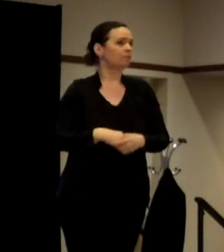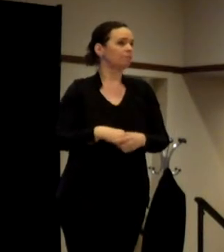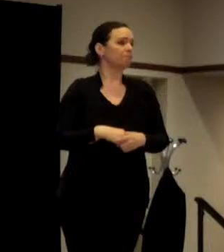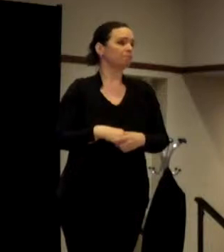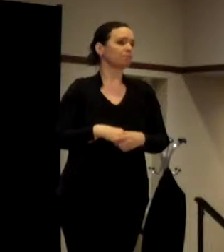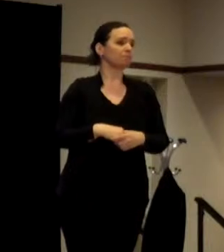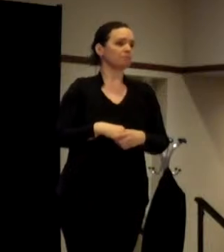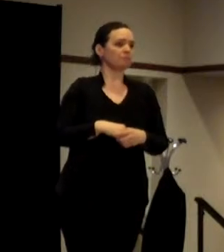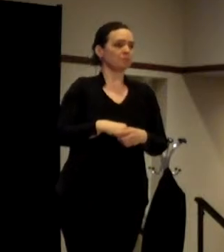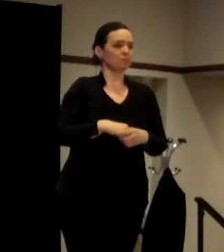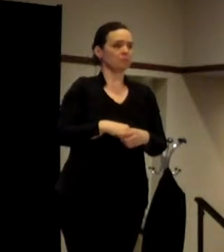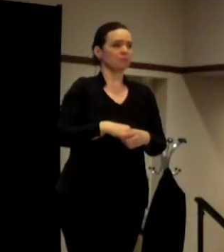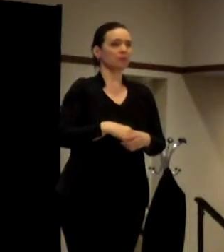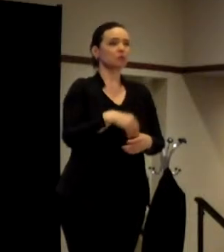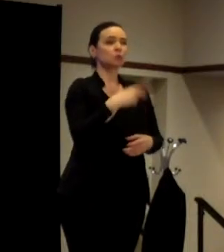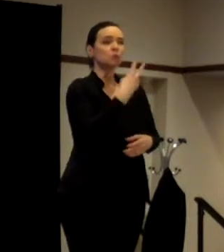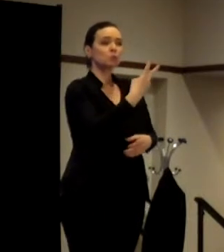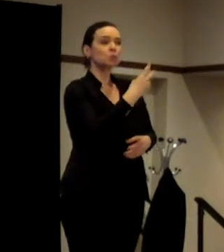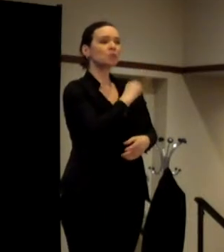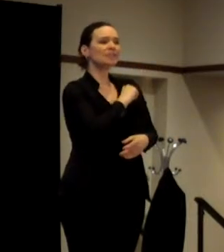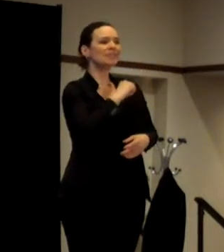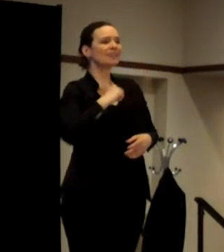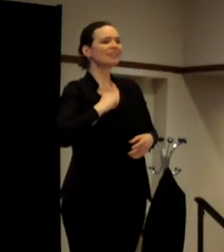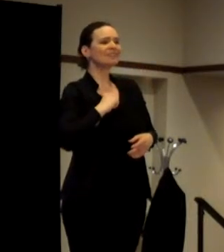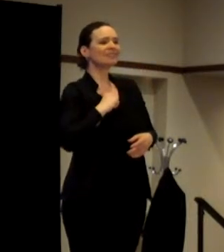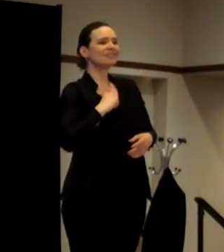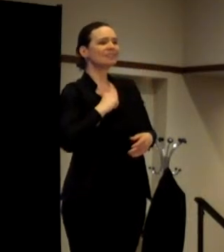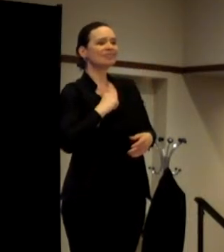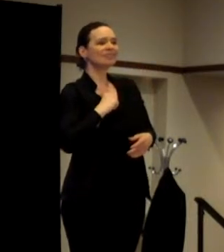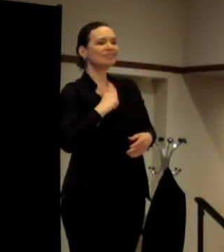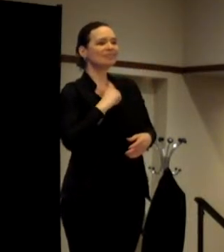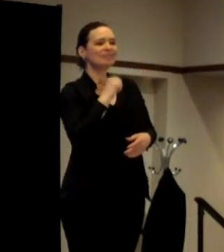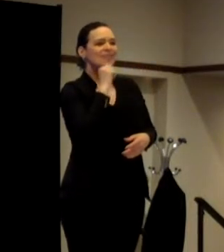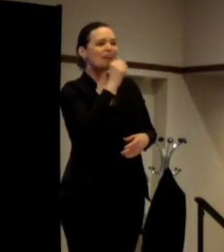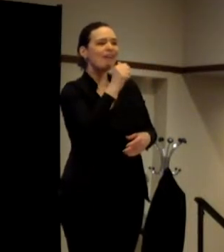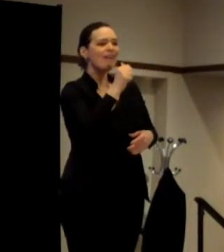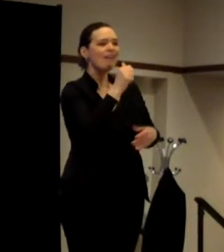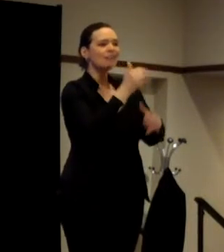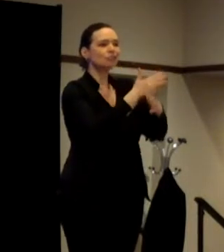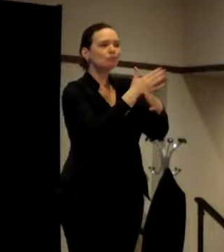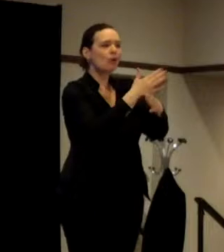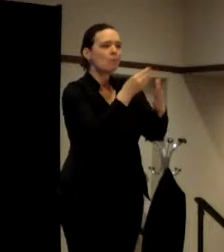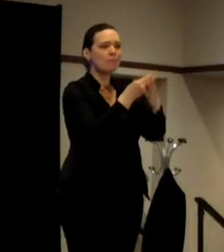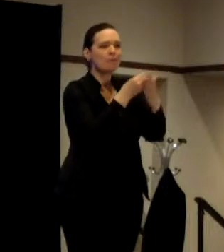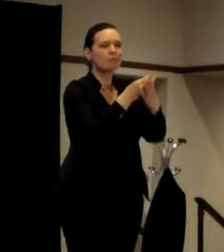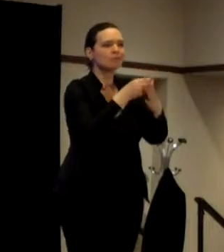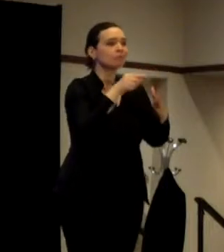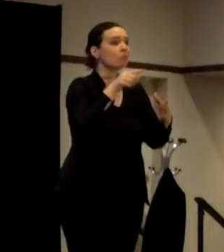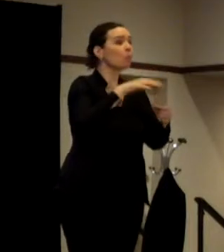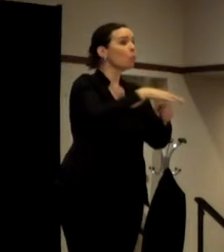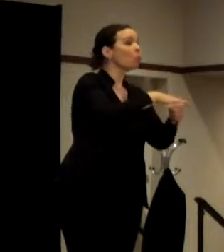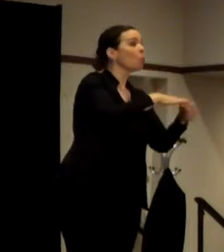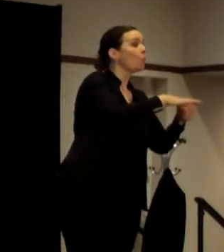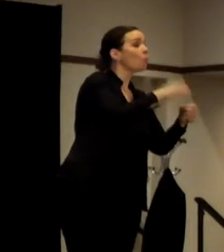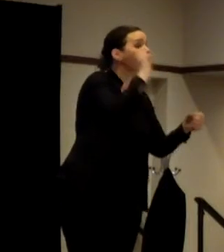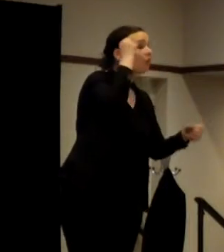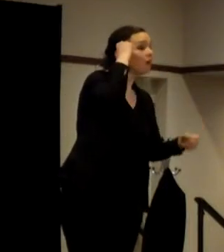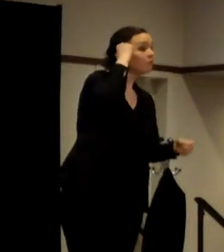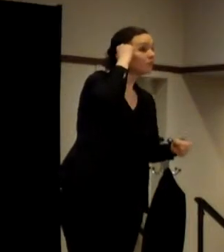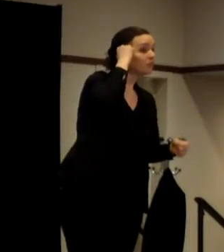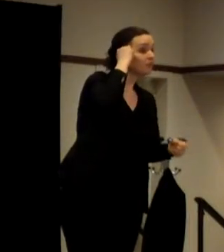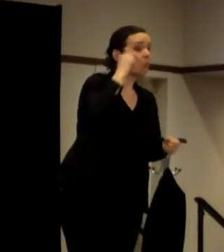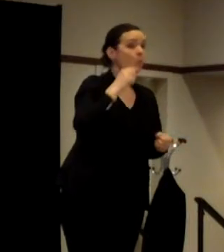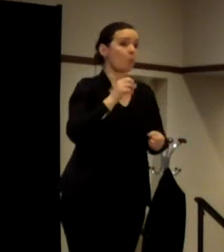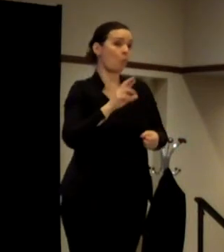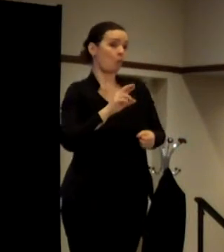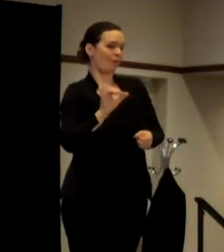money with local governments, right? There might be some New York reps and some New Jersey reps. But because the counties in these 2 states,